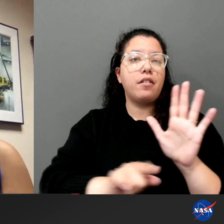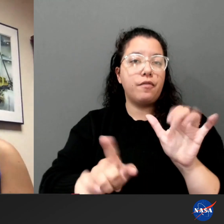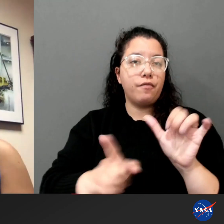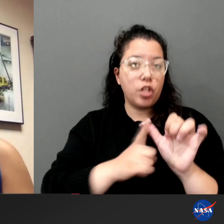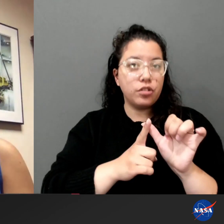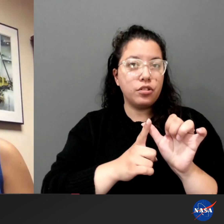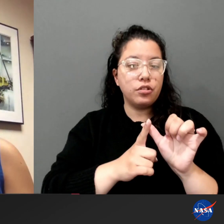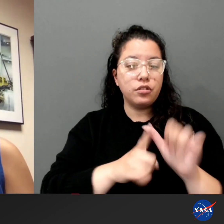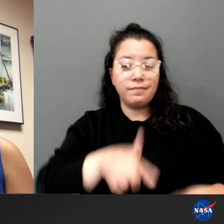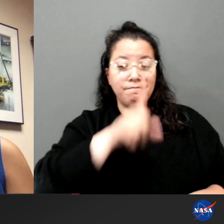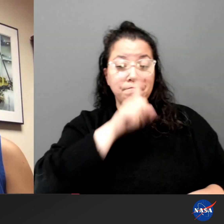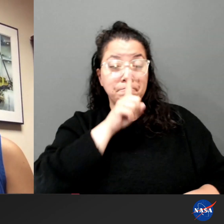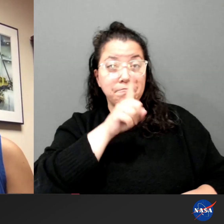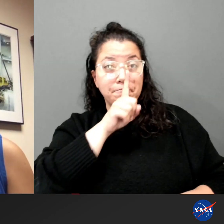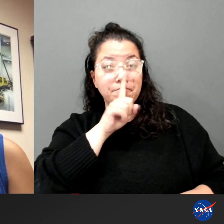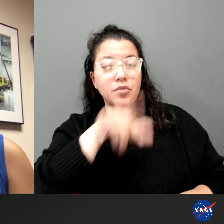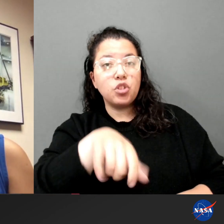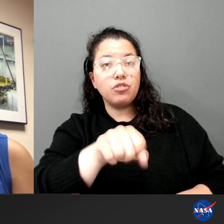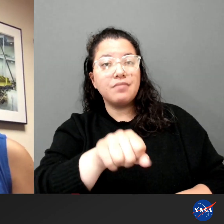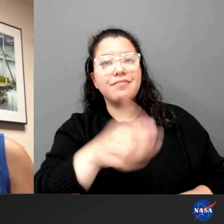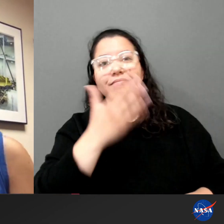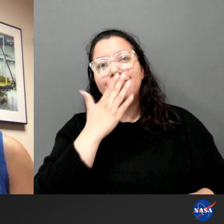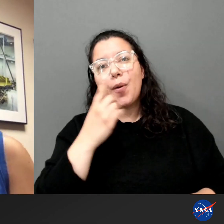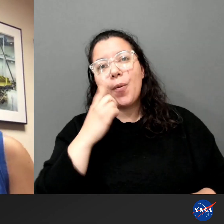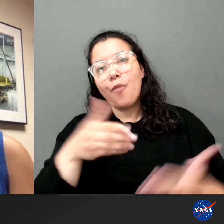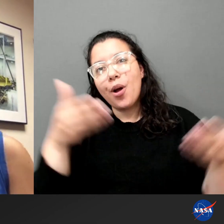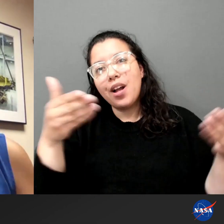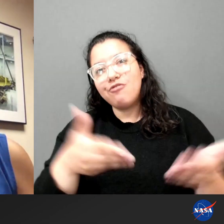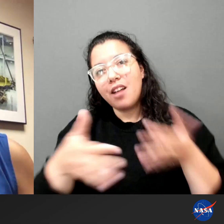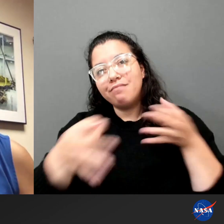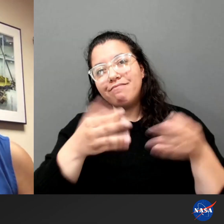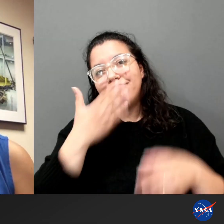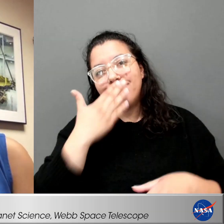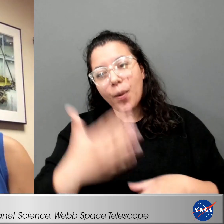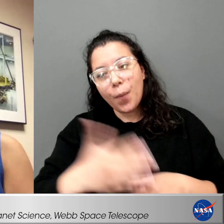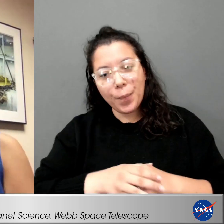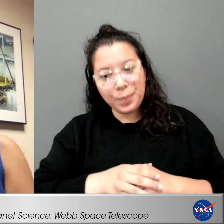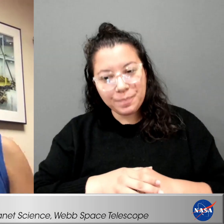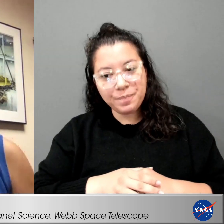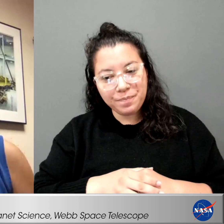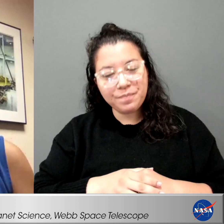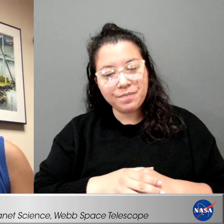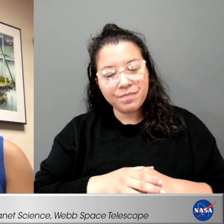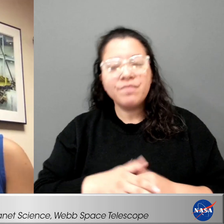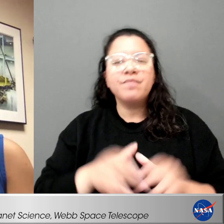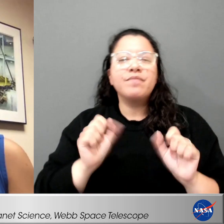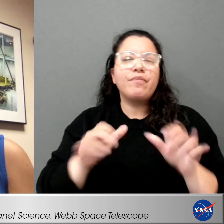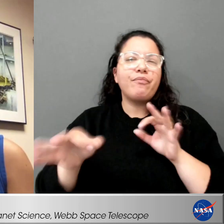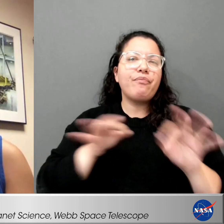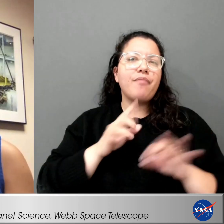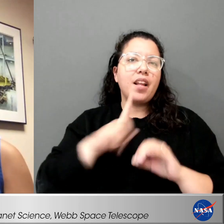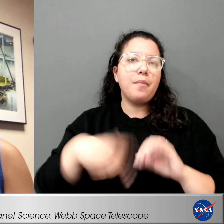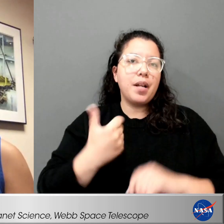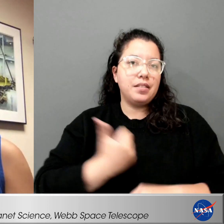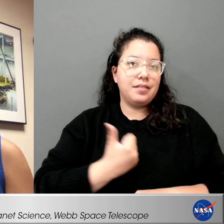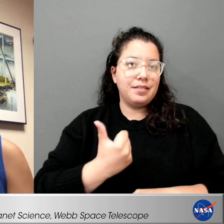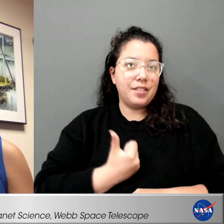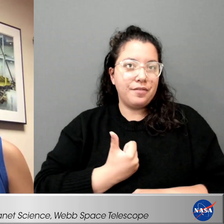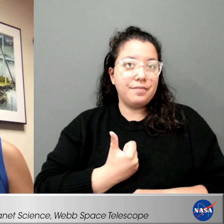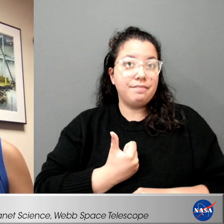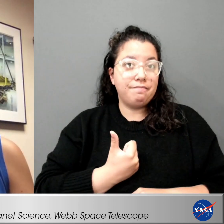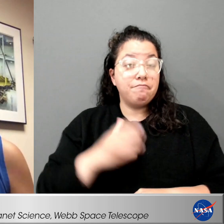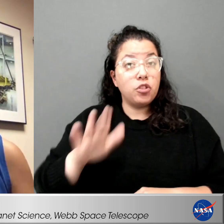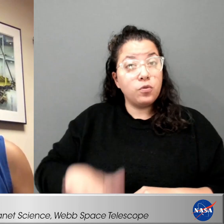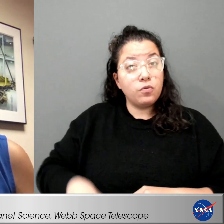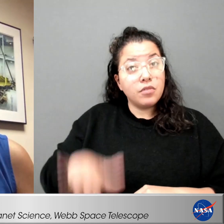Absolutely. Thanks so much for the introduction. Yeah, just to tell you a little bit about myself, growing up, I was very much